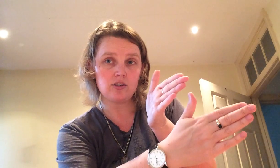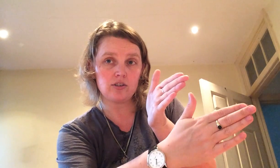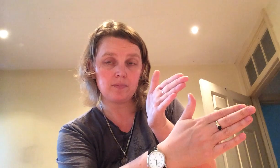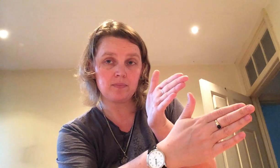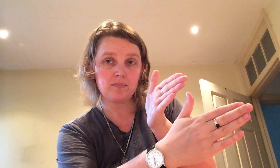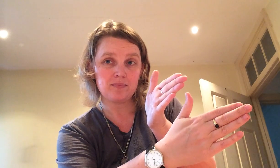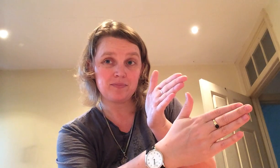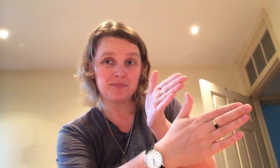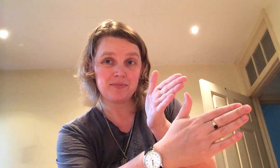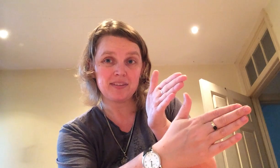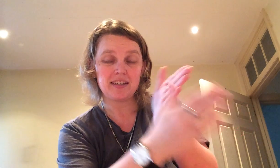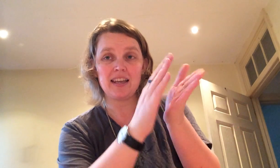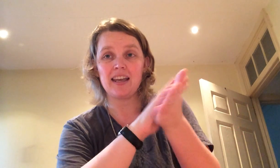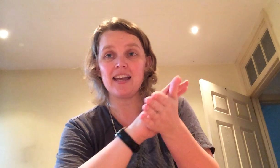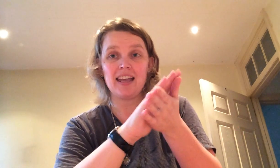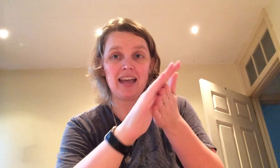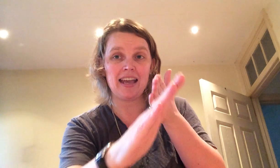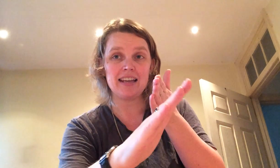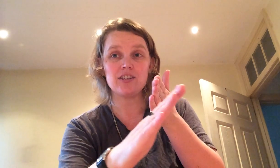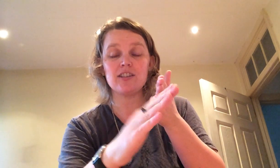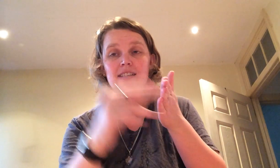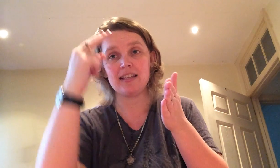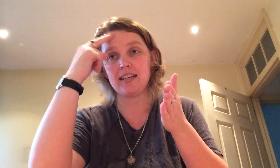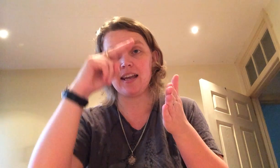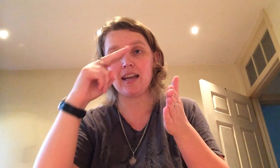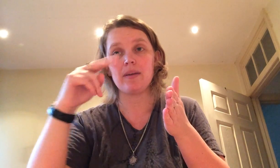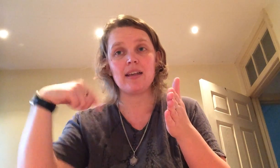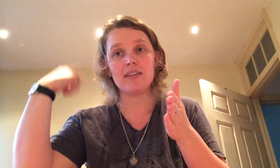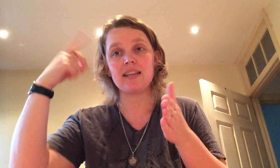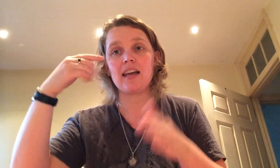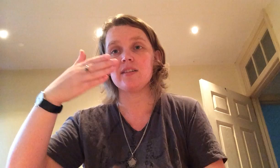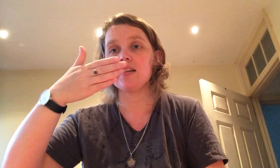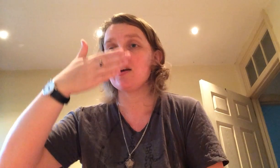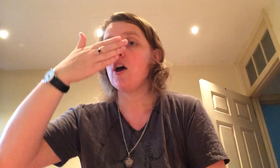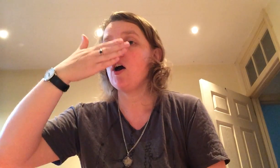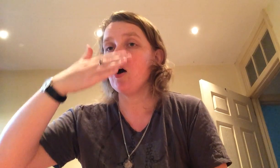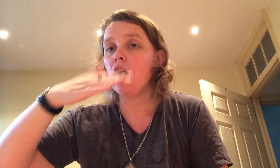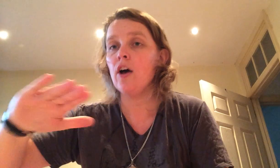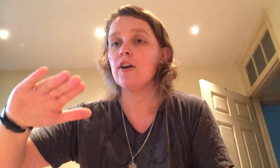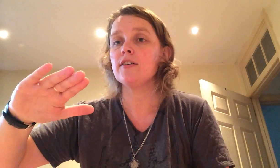H, okay. H is the name and the sound is